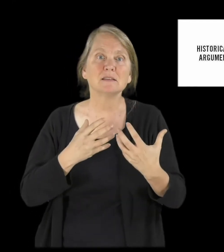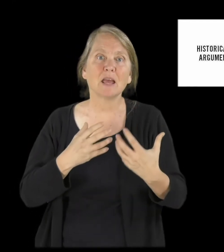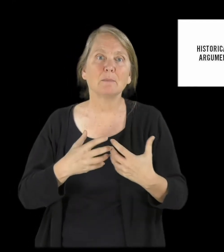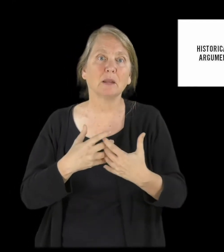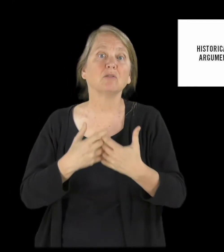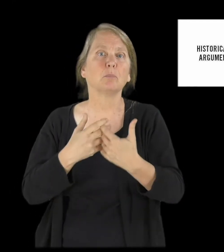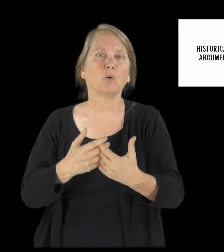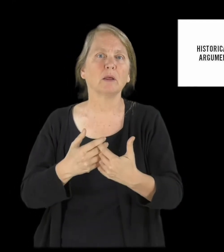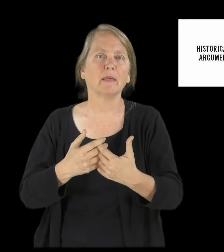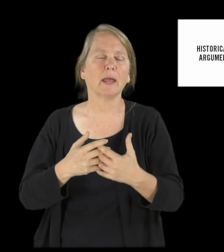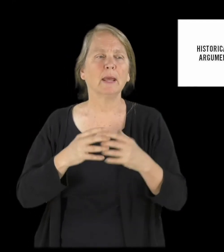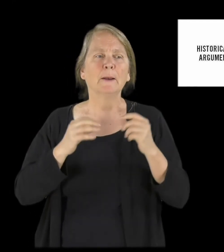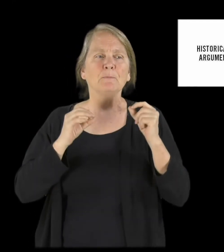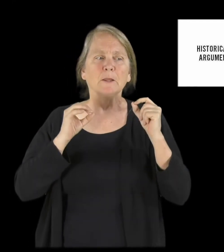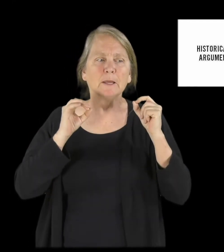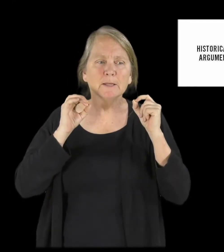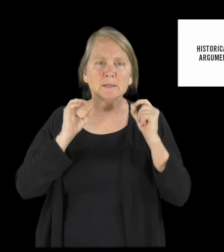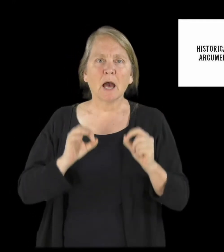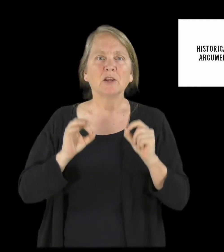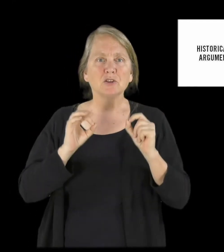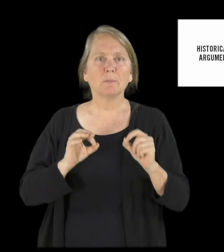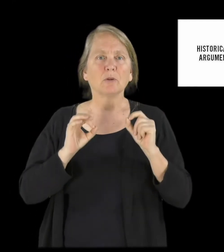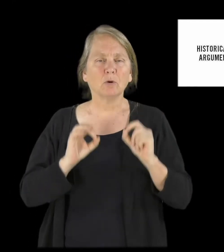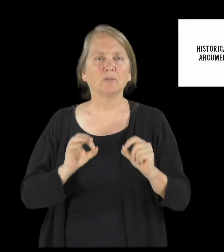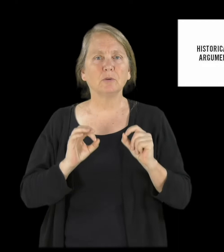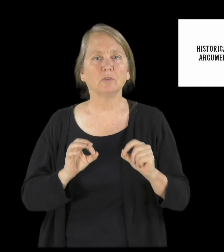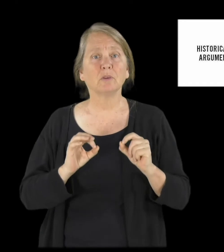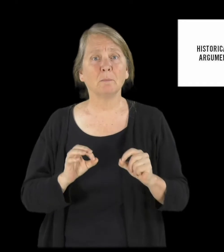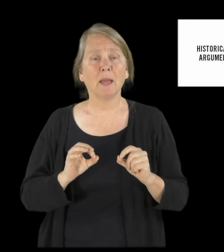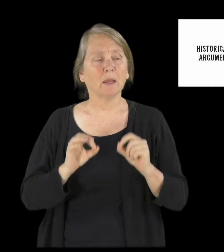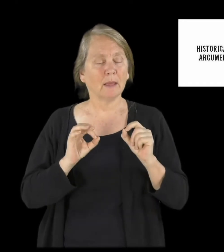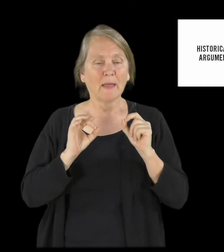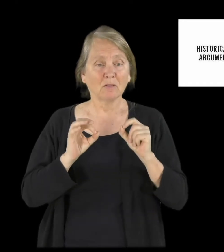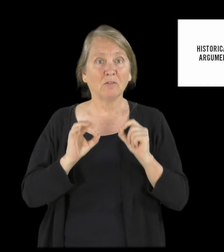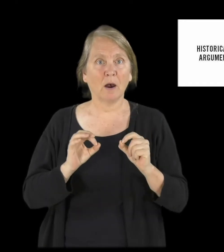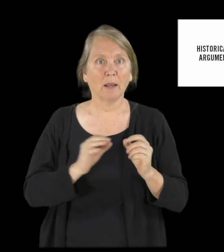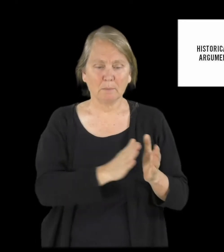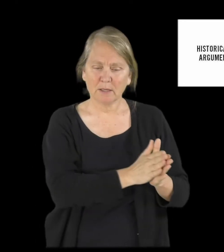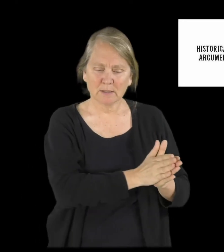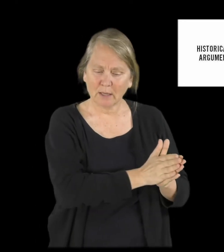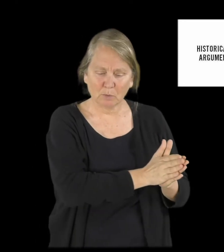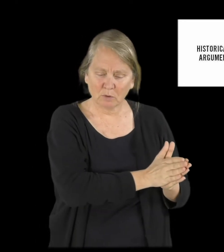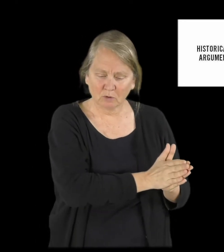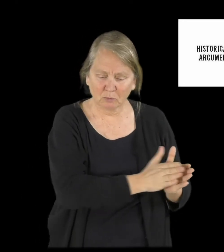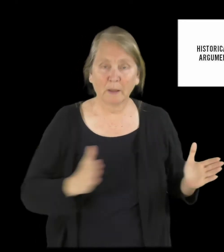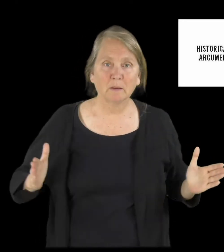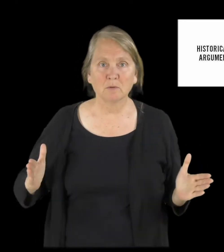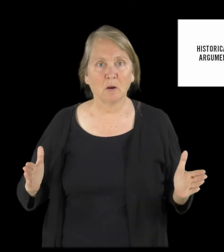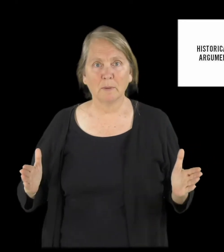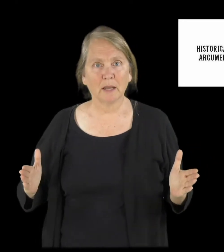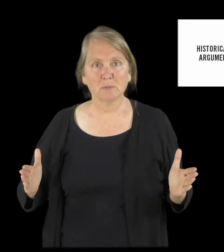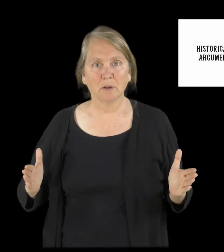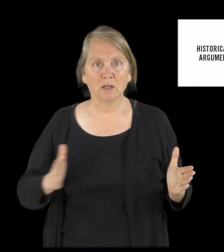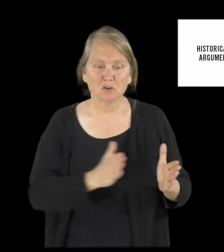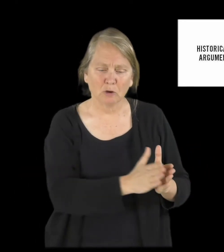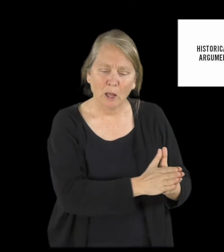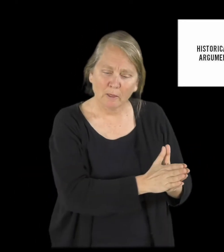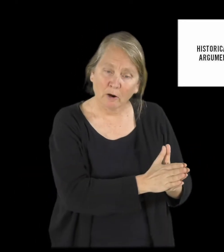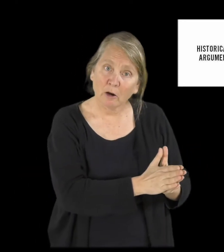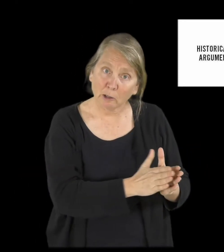statement and supporting that. It is not a jump that all students can make, and that's fine, because again, we don't expect them to all be expert in history. They're here to learn